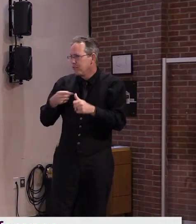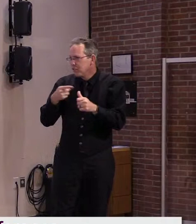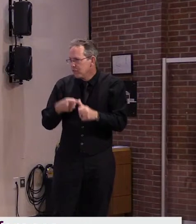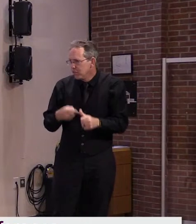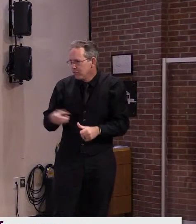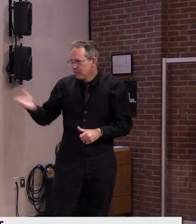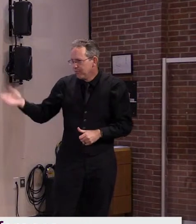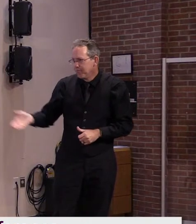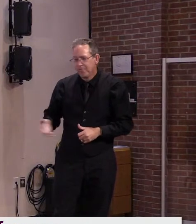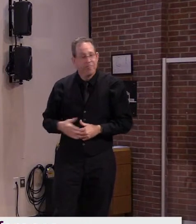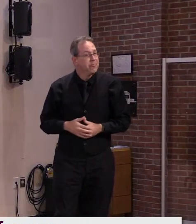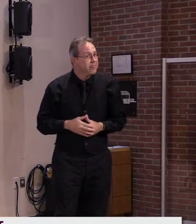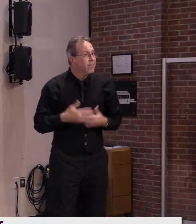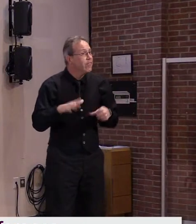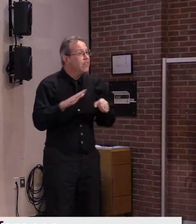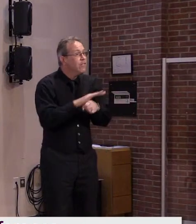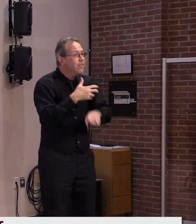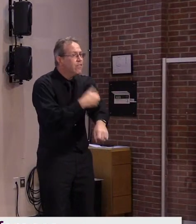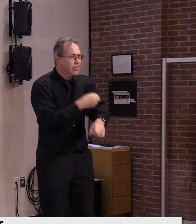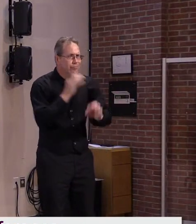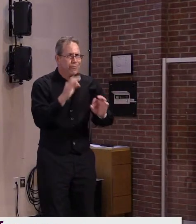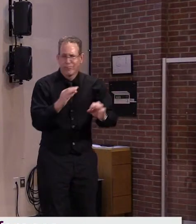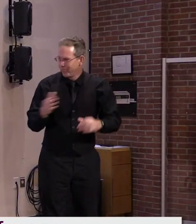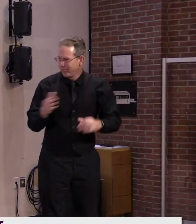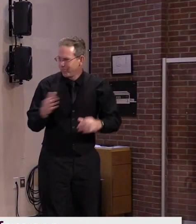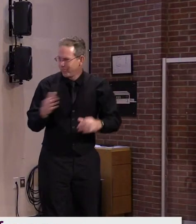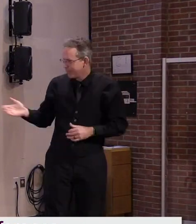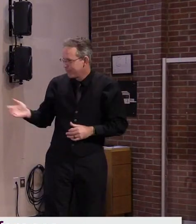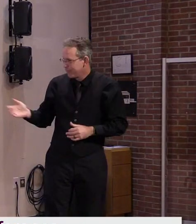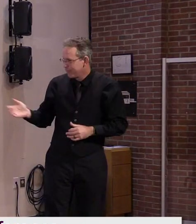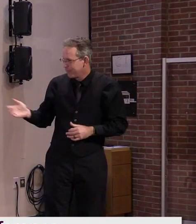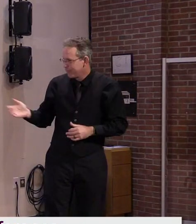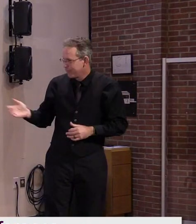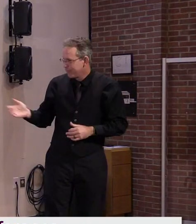vaccinated number behind Connecticut. So even the states that are ahead of us